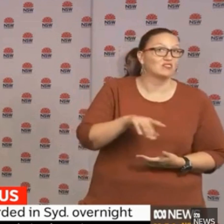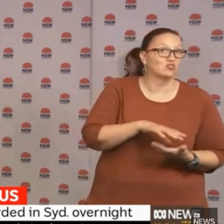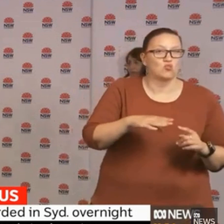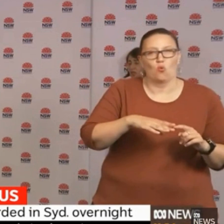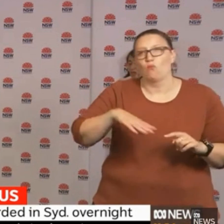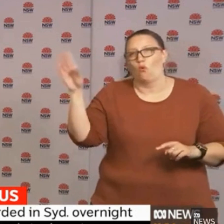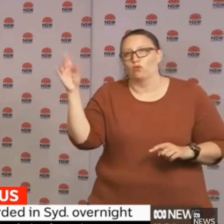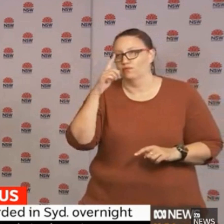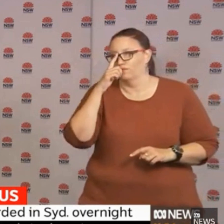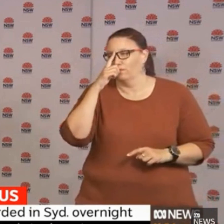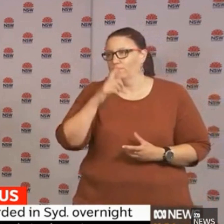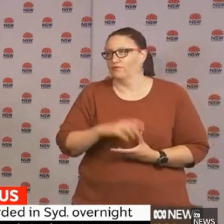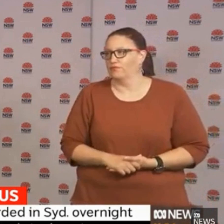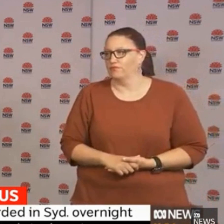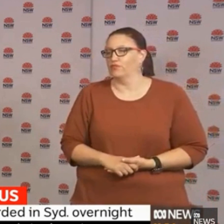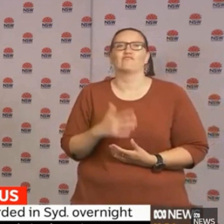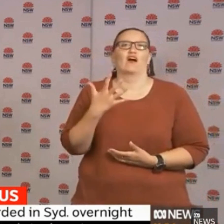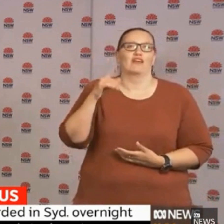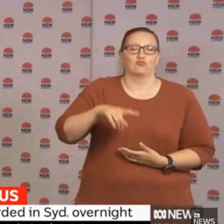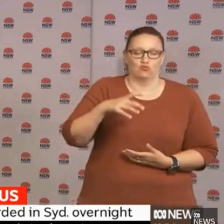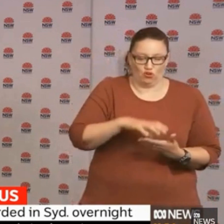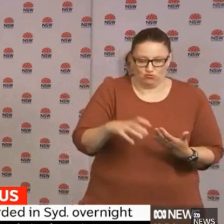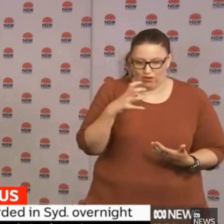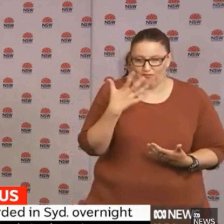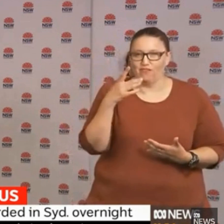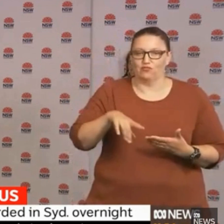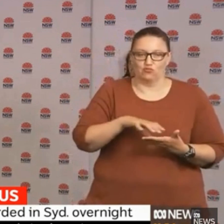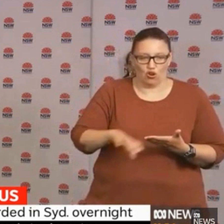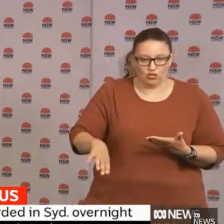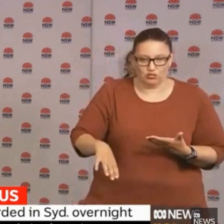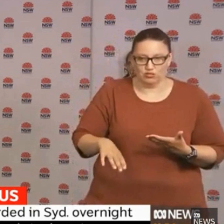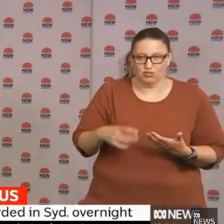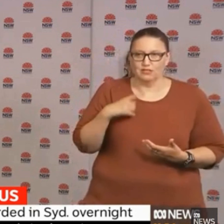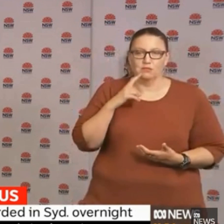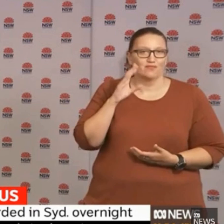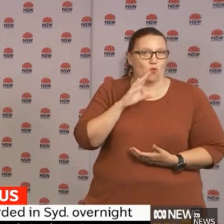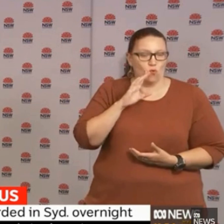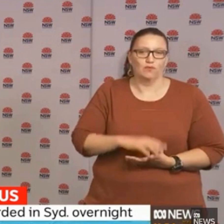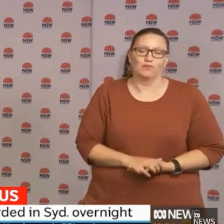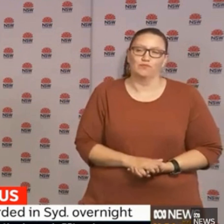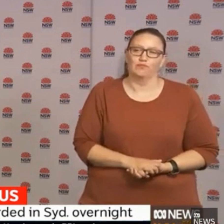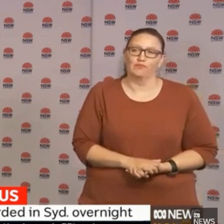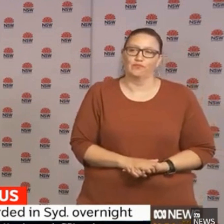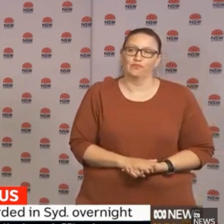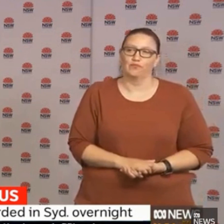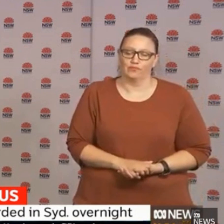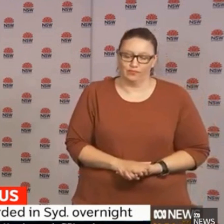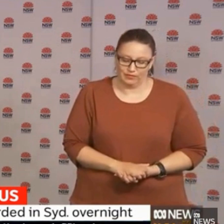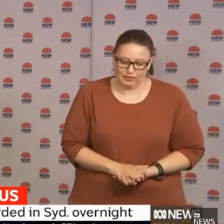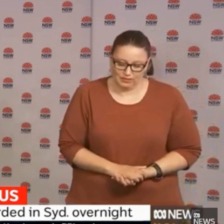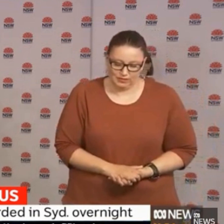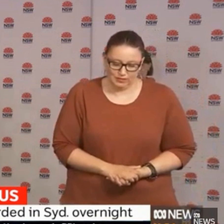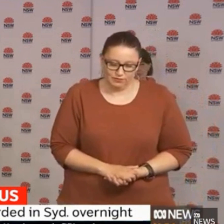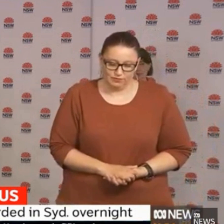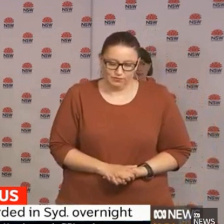higher though. They can be, $5,000 I should say. $5,000, I said that before actually, $5,000. What I would say is